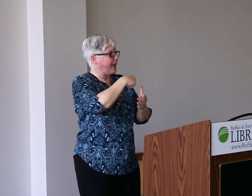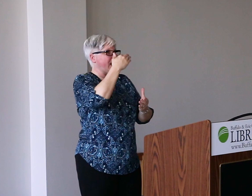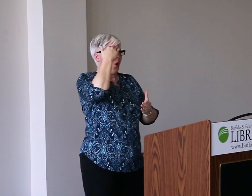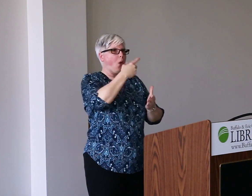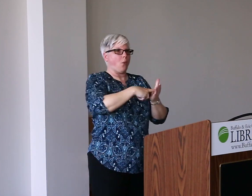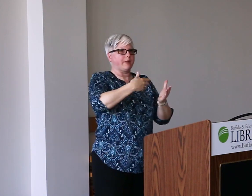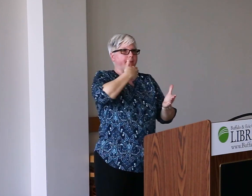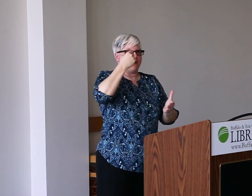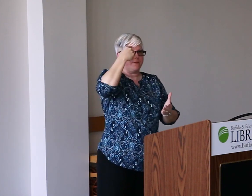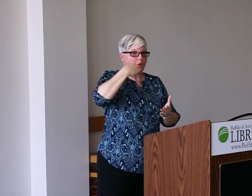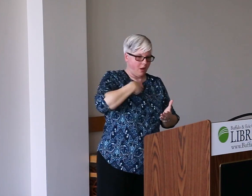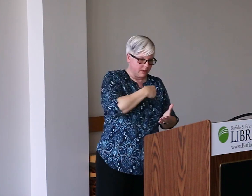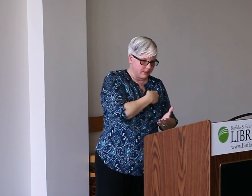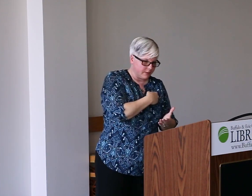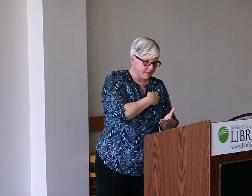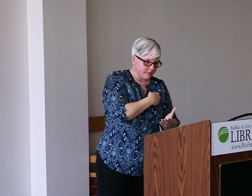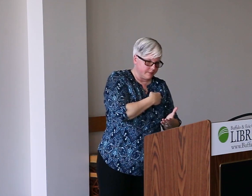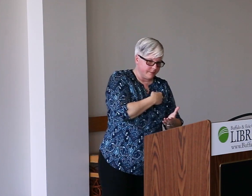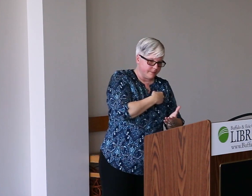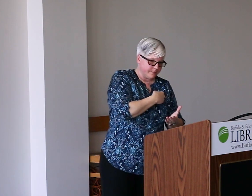They believe that they know what's best for us,